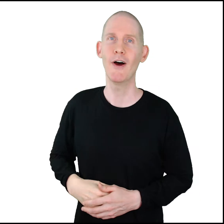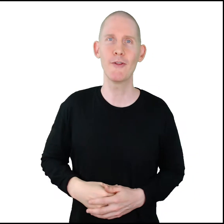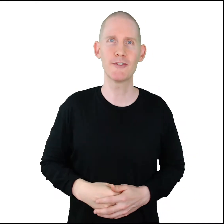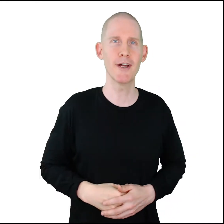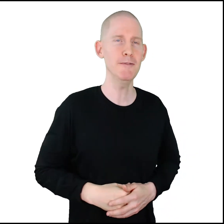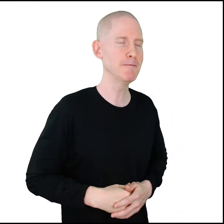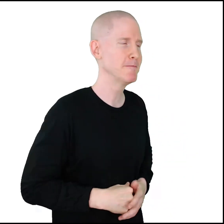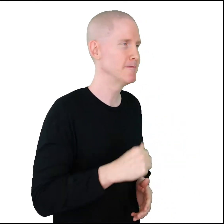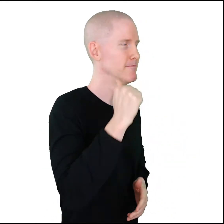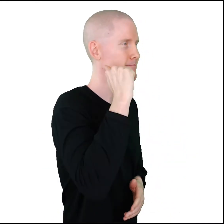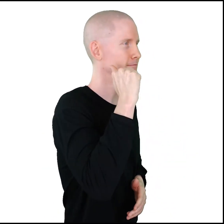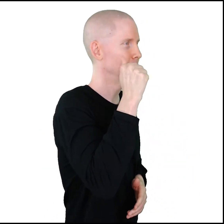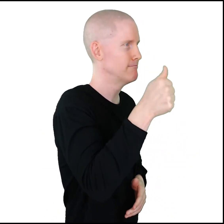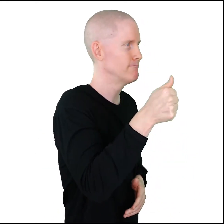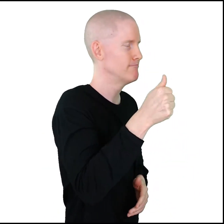Other side.